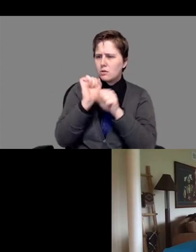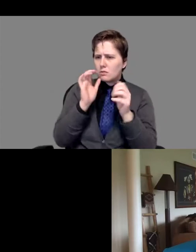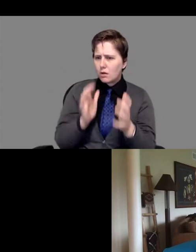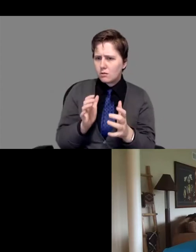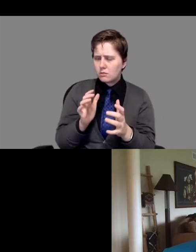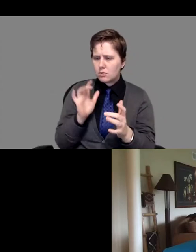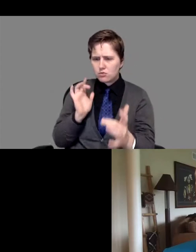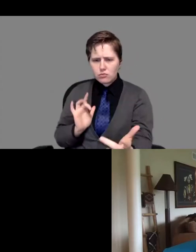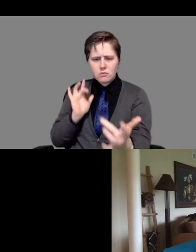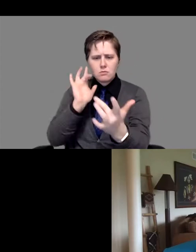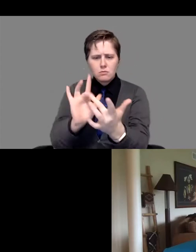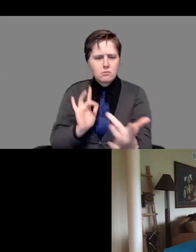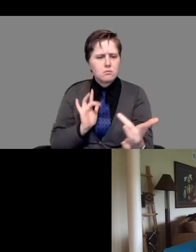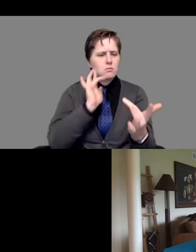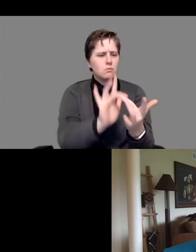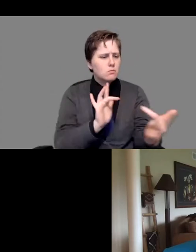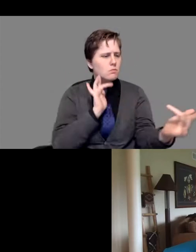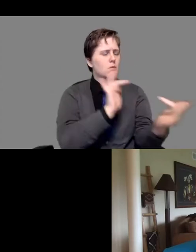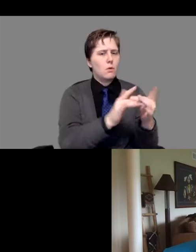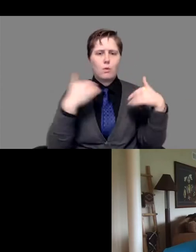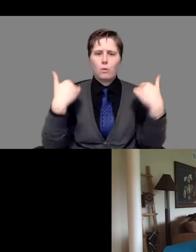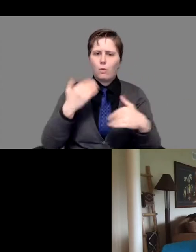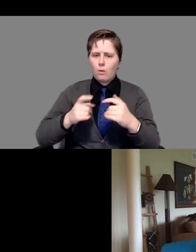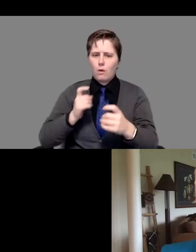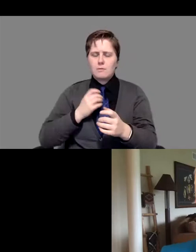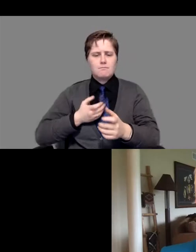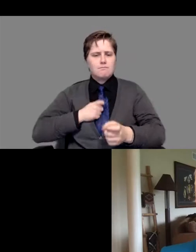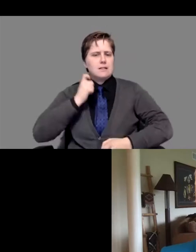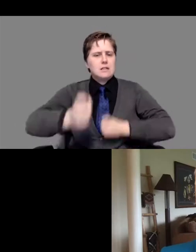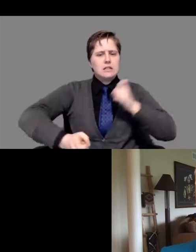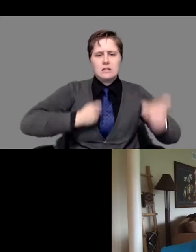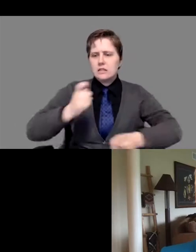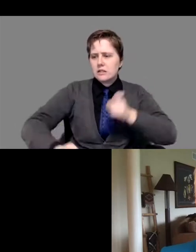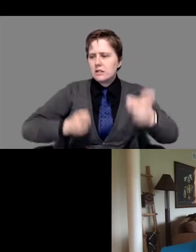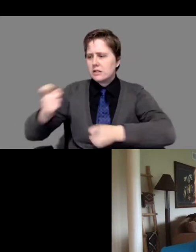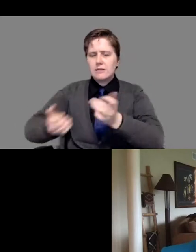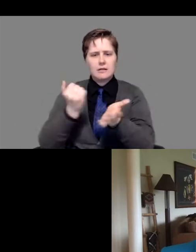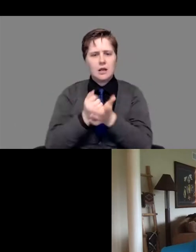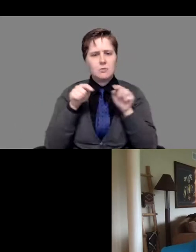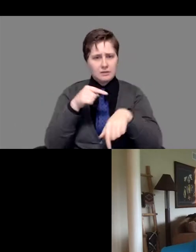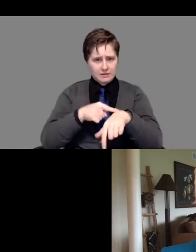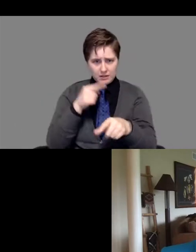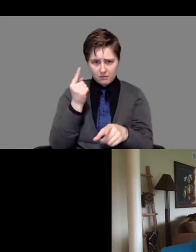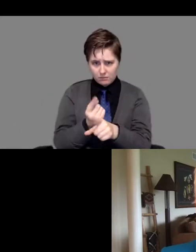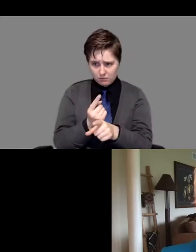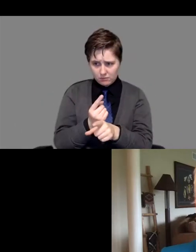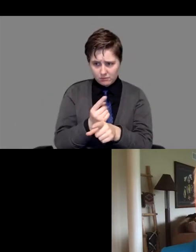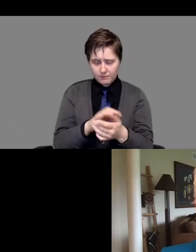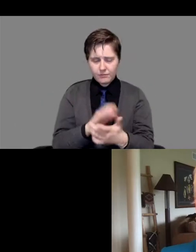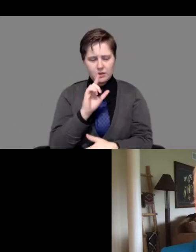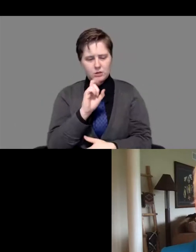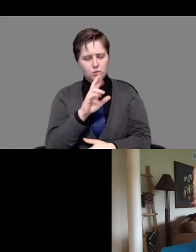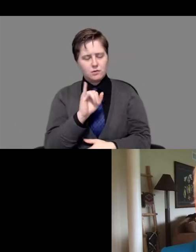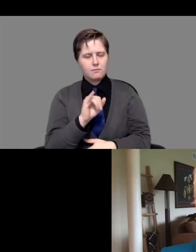been reaching out in very big philanthropic ways in our community to help during this time as well. You know, it